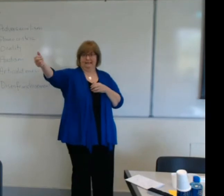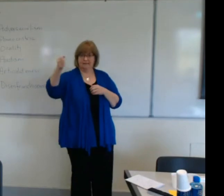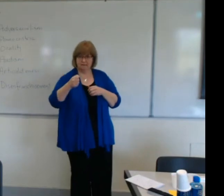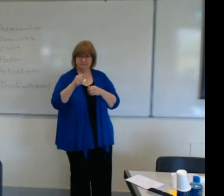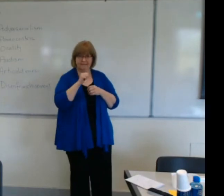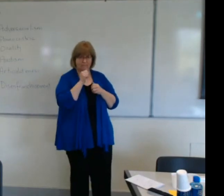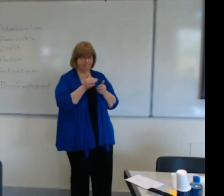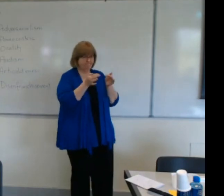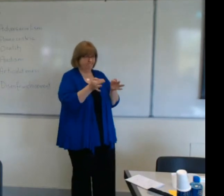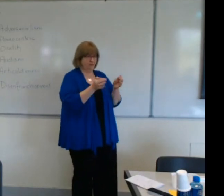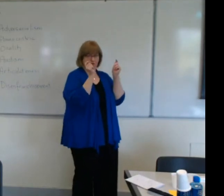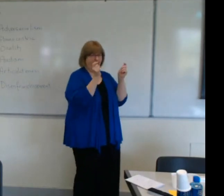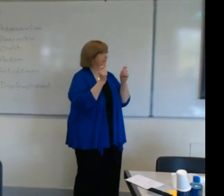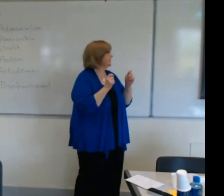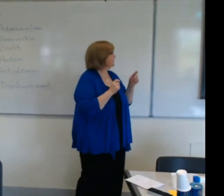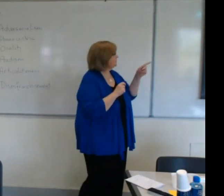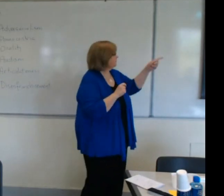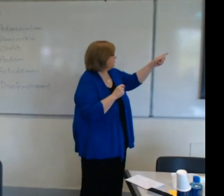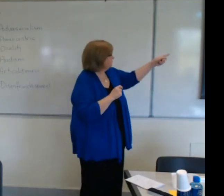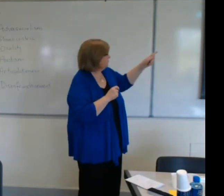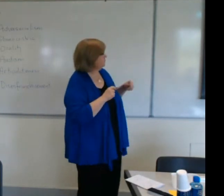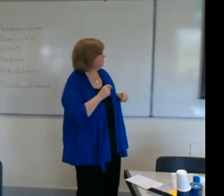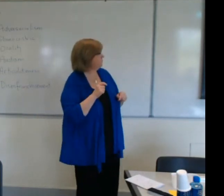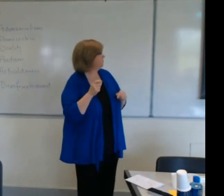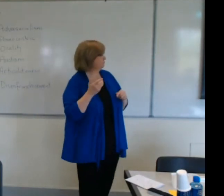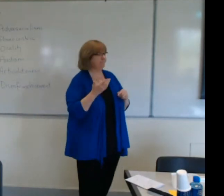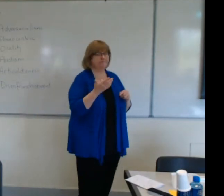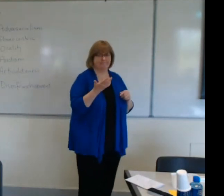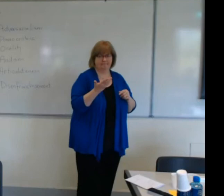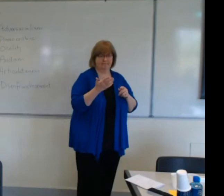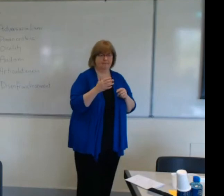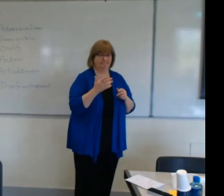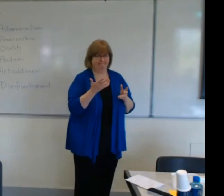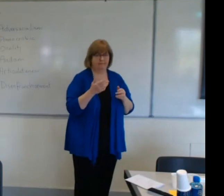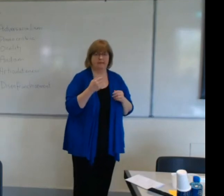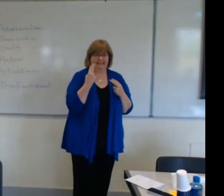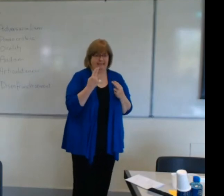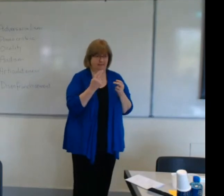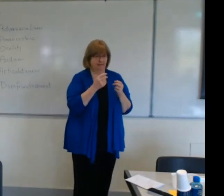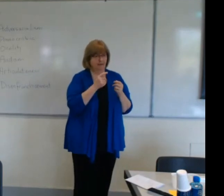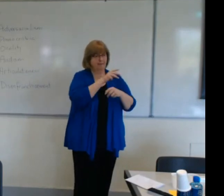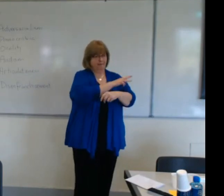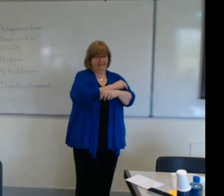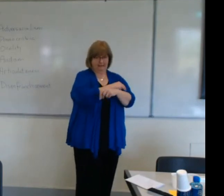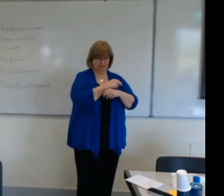There's limited deaf interpreters. Again, as we have mentioned, we don't have training for deaf